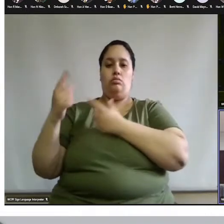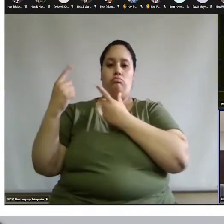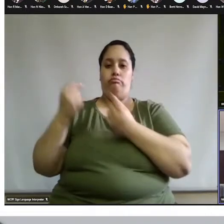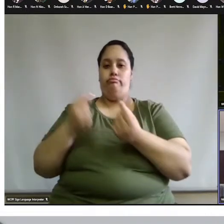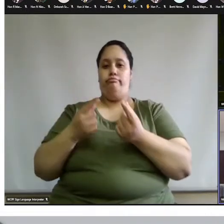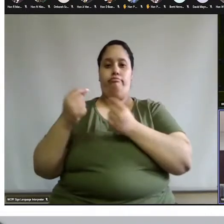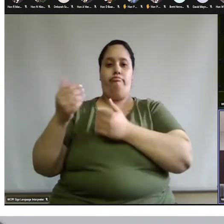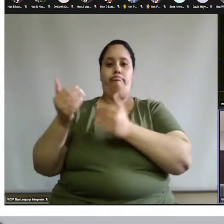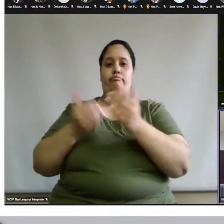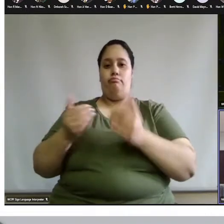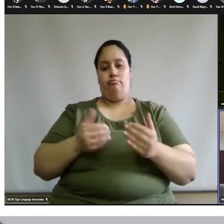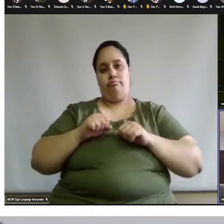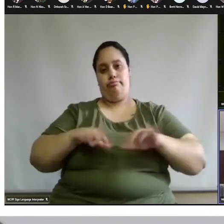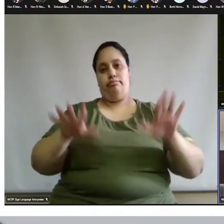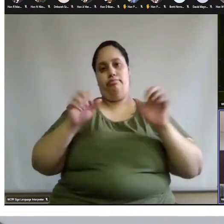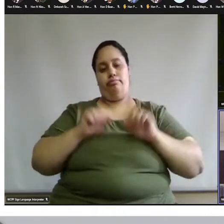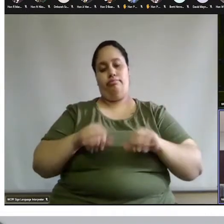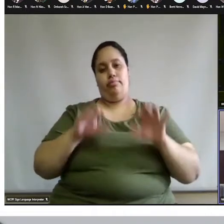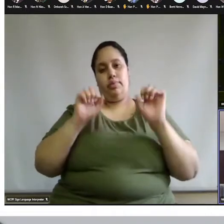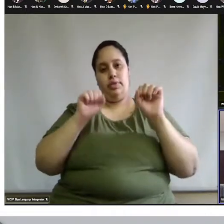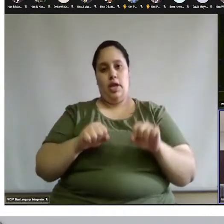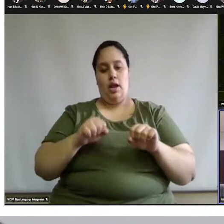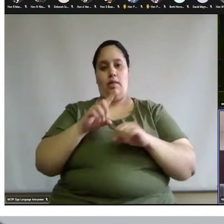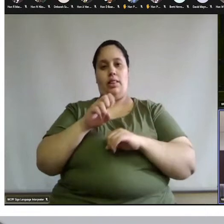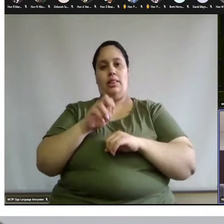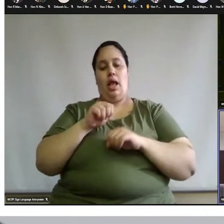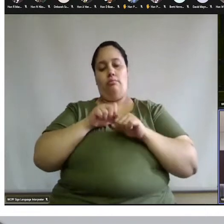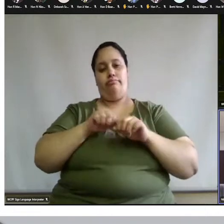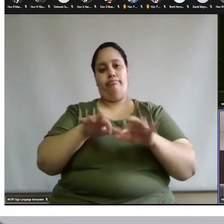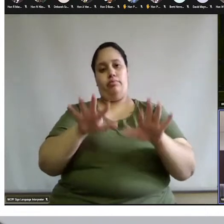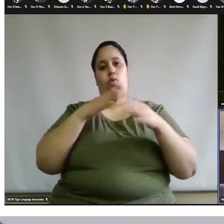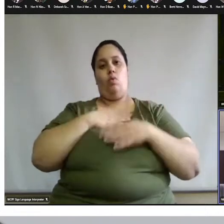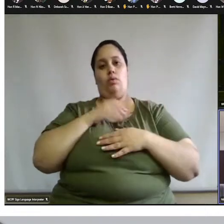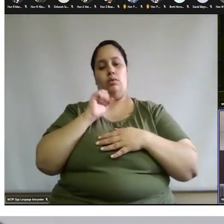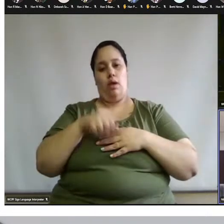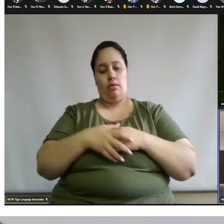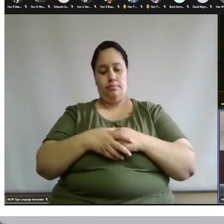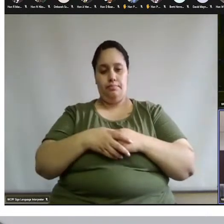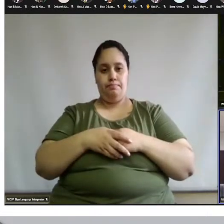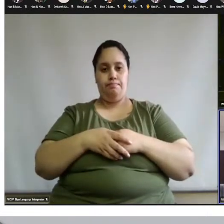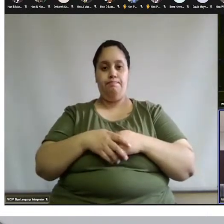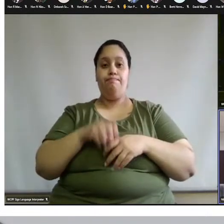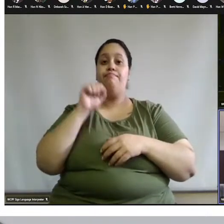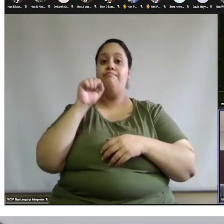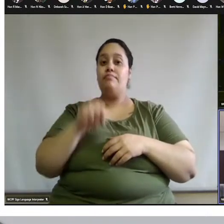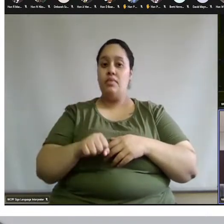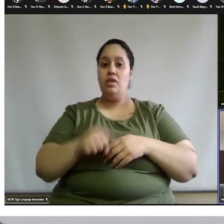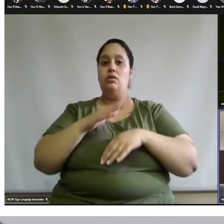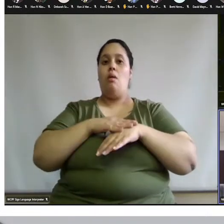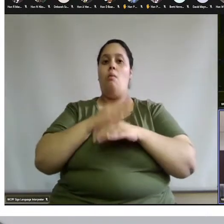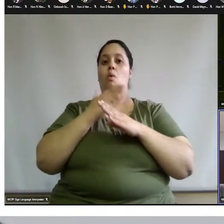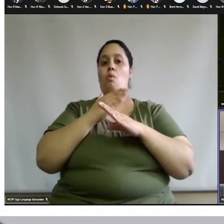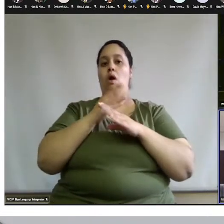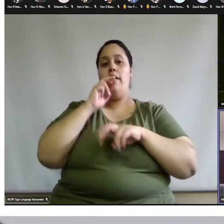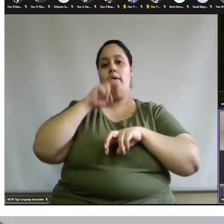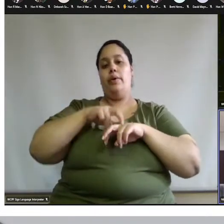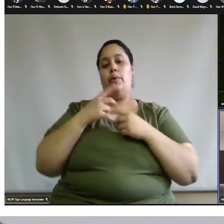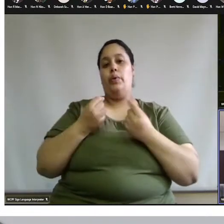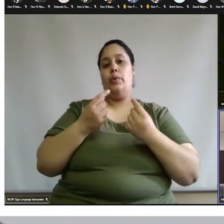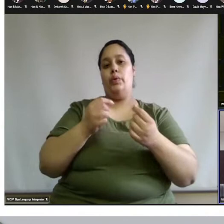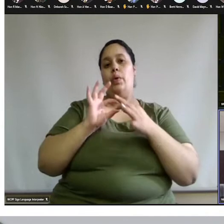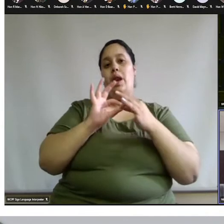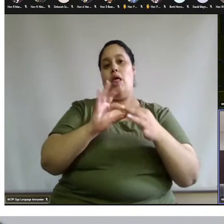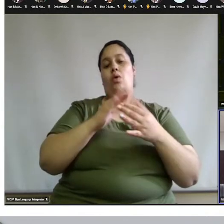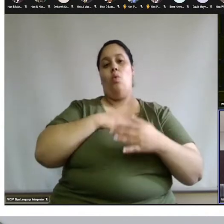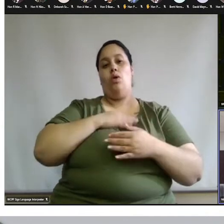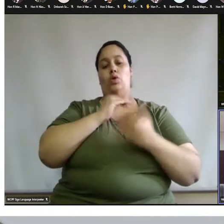go into the Brandvlei Dam. Yes, so there are some further work that needs to happen in terms of the context of water security, but